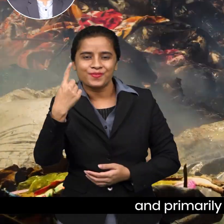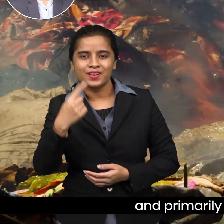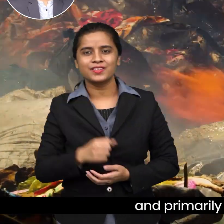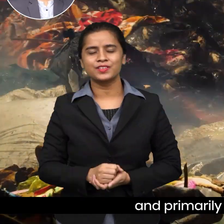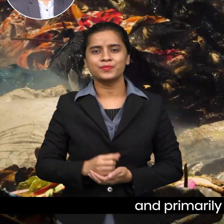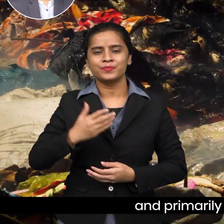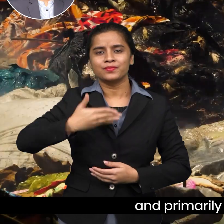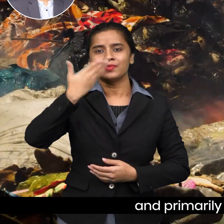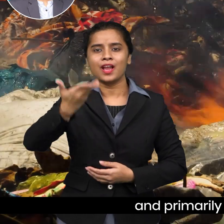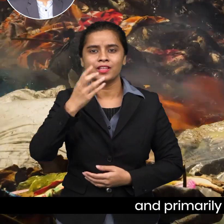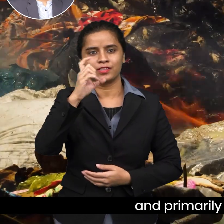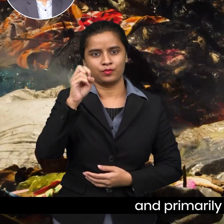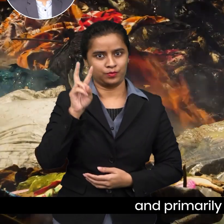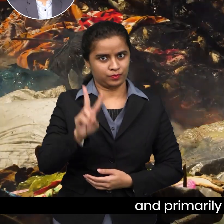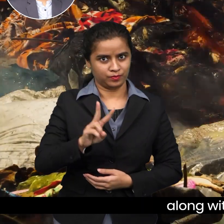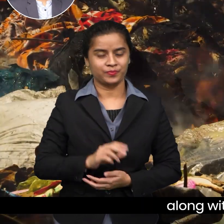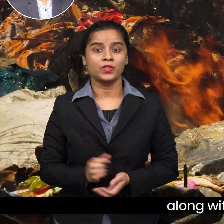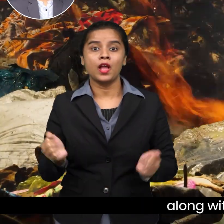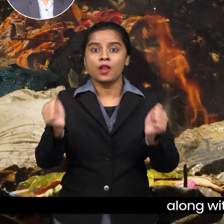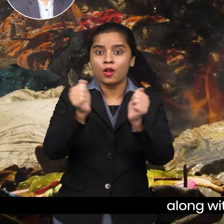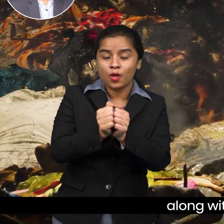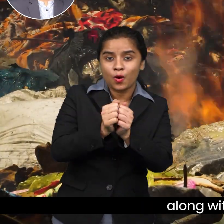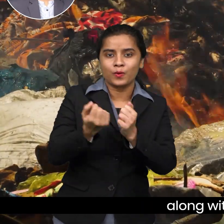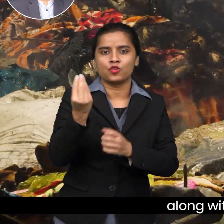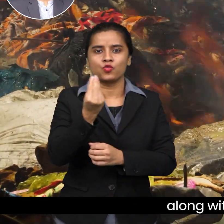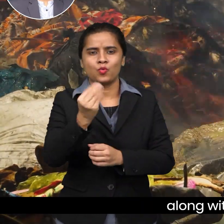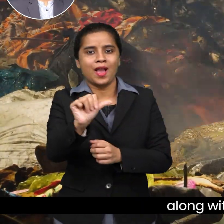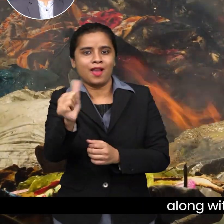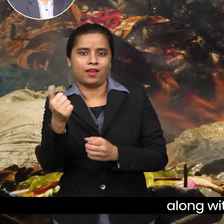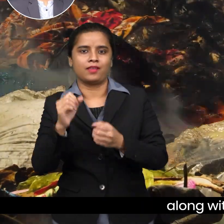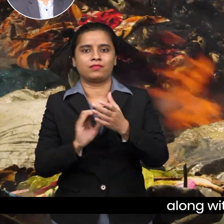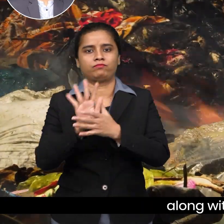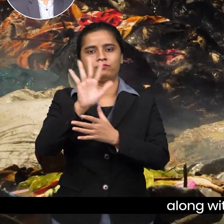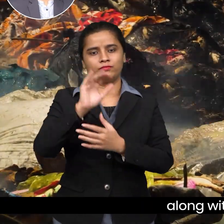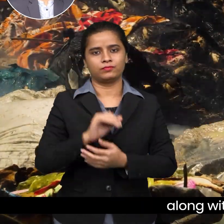primarily produce carbon dioxide along with a few other gases.